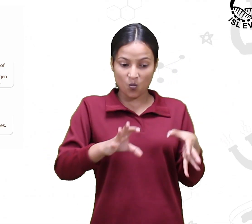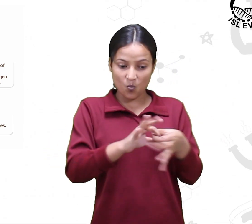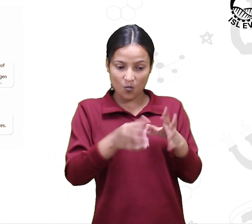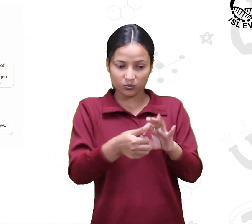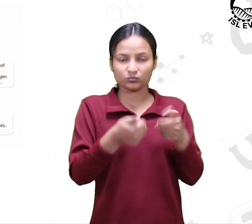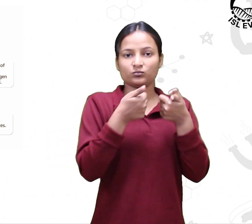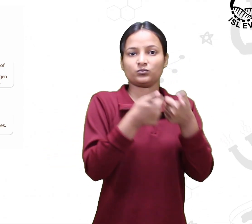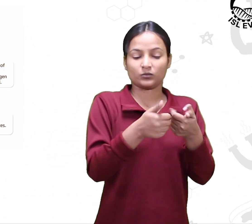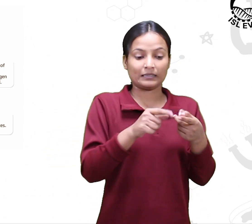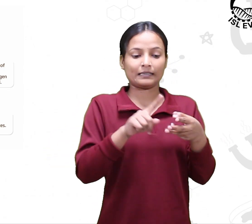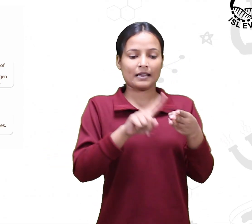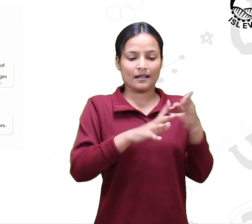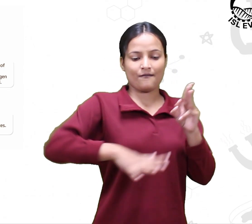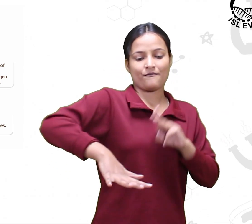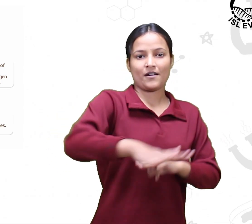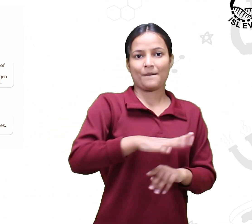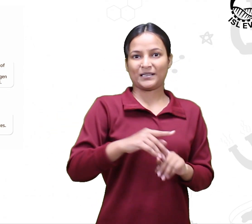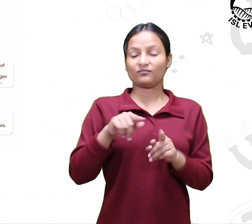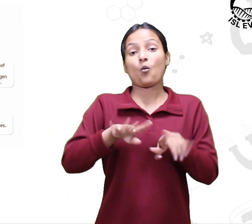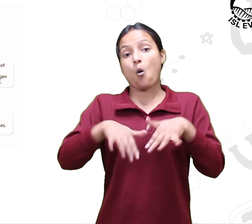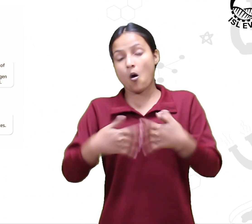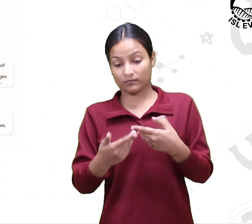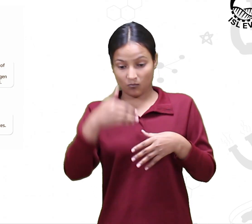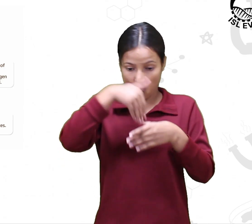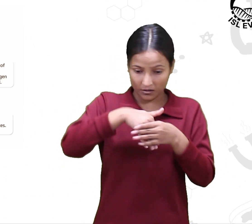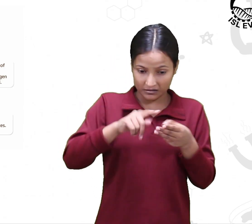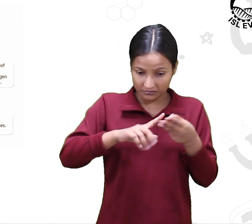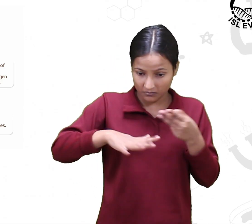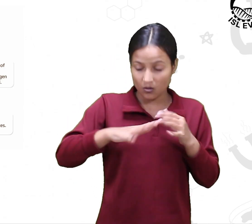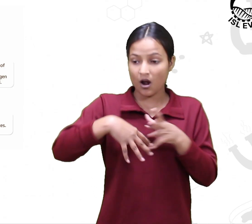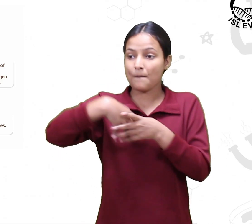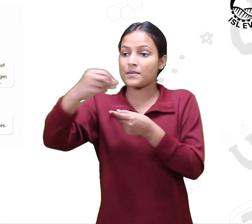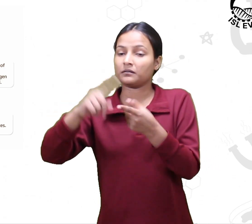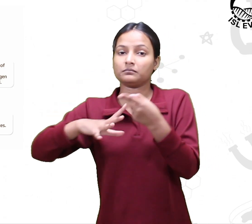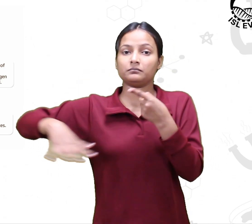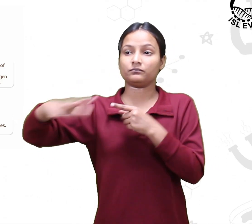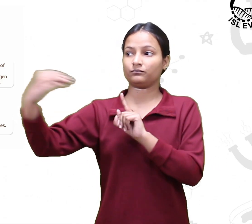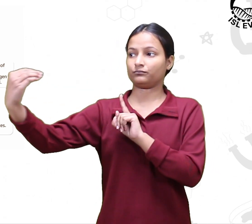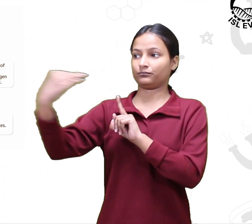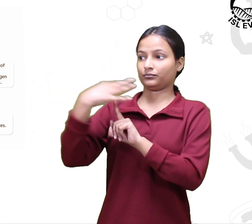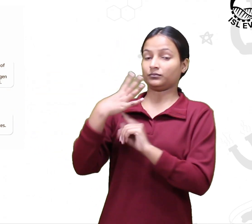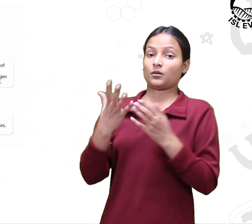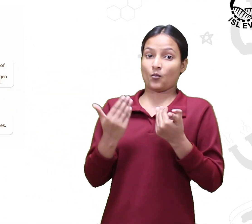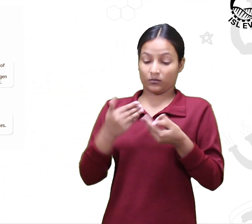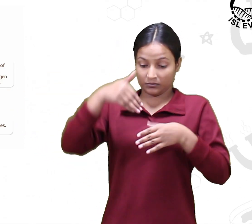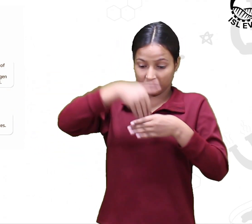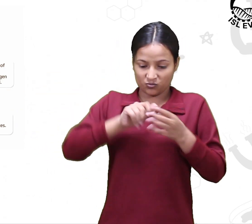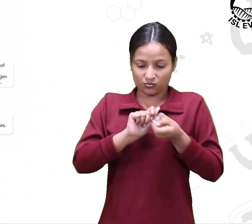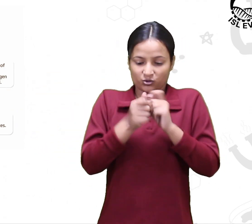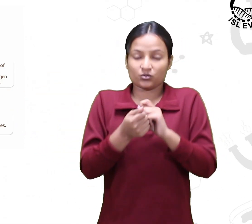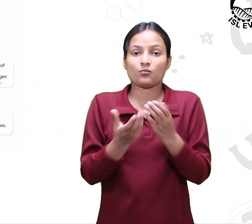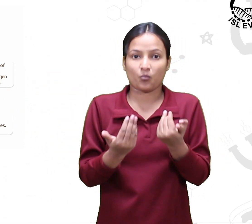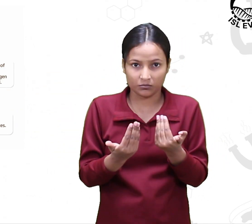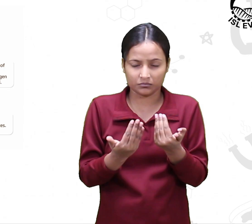due to various reasons. These reasons could be, for instance, risk factors that come in through environment. You